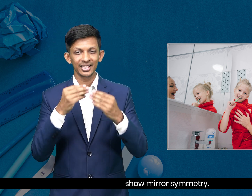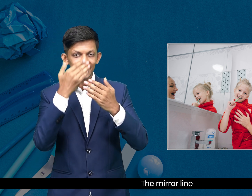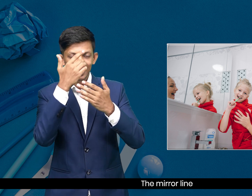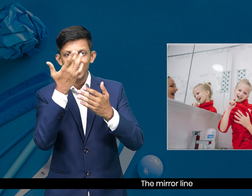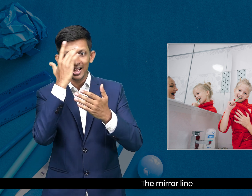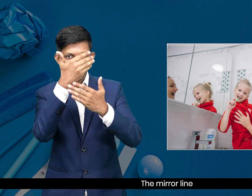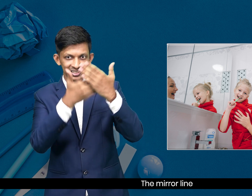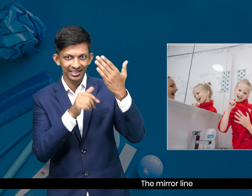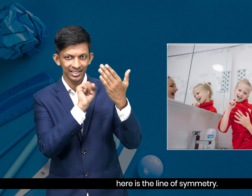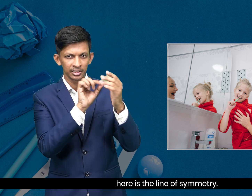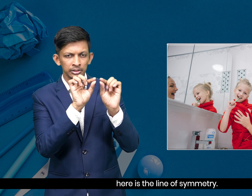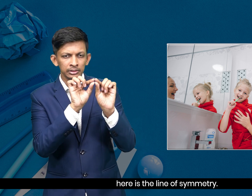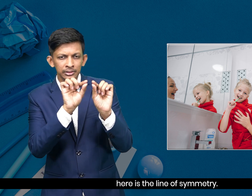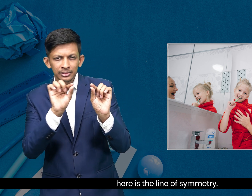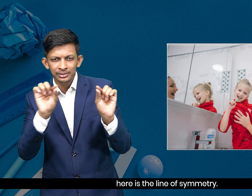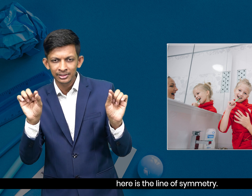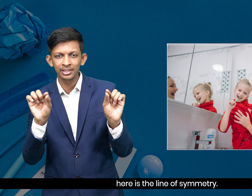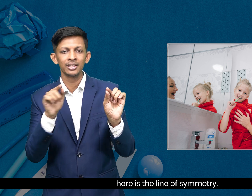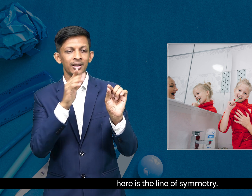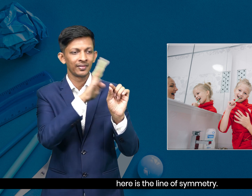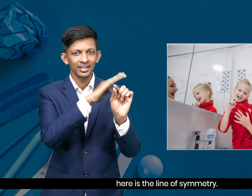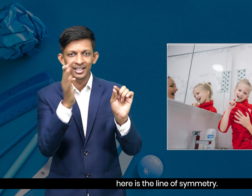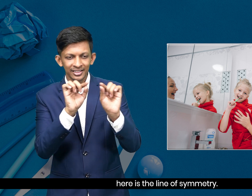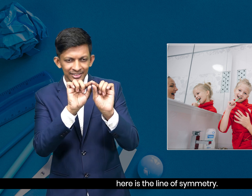The mirror line here is the line of symmetry.